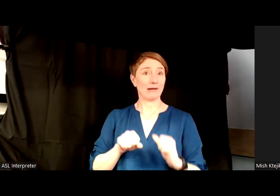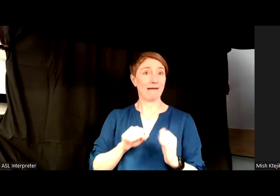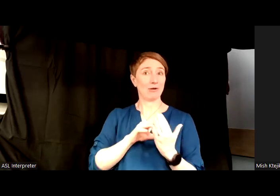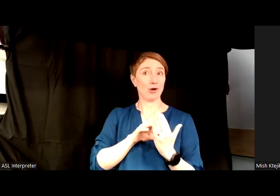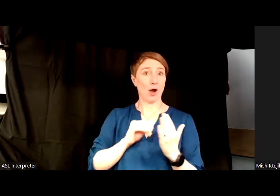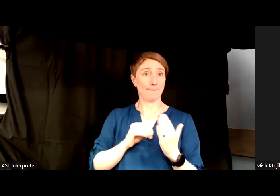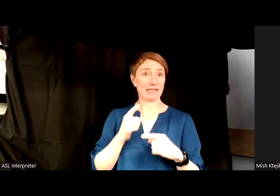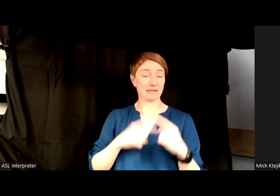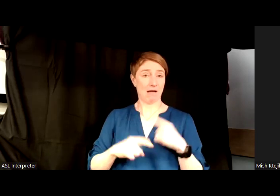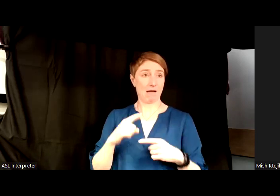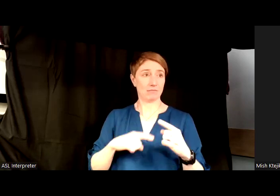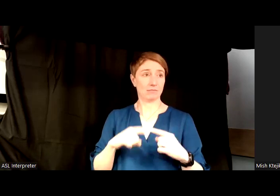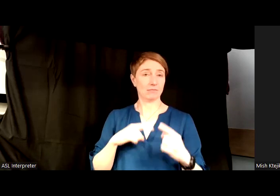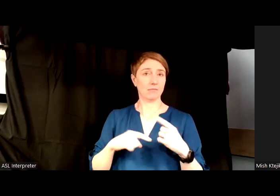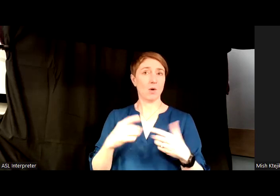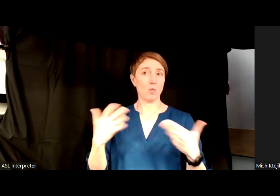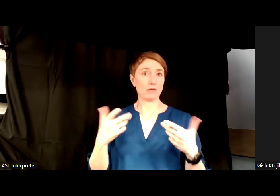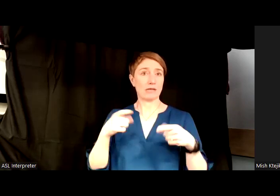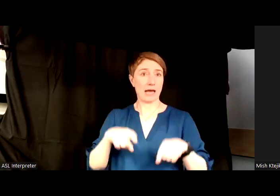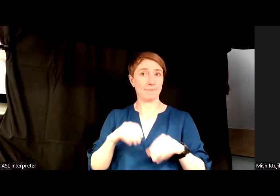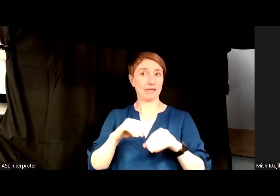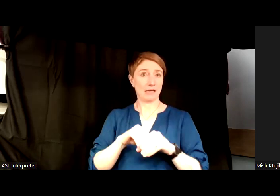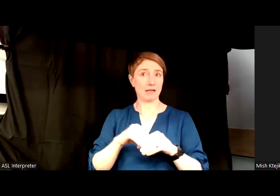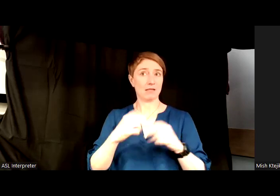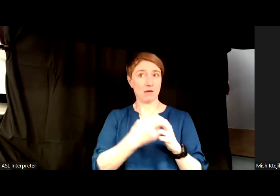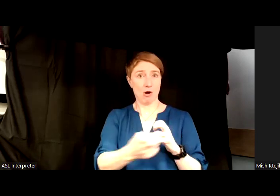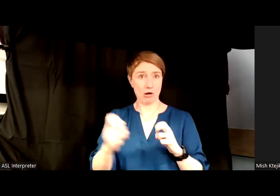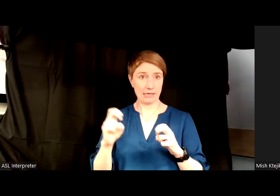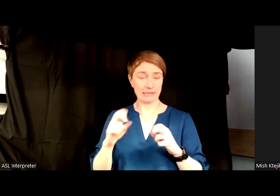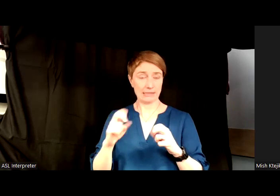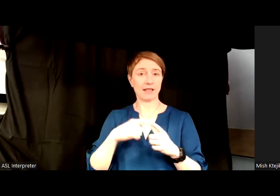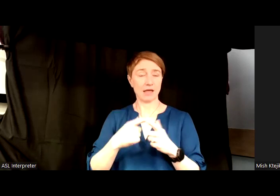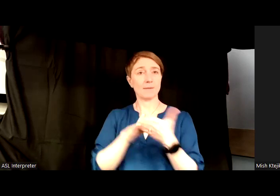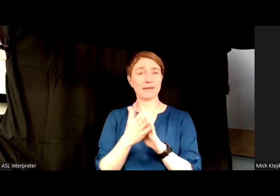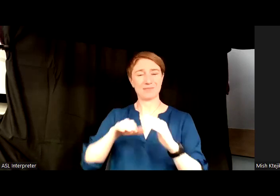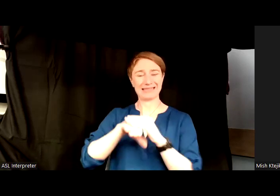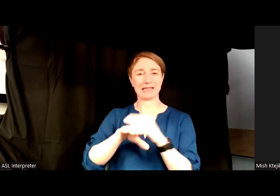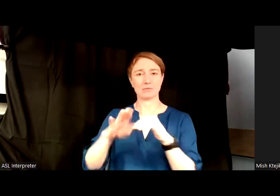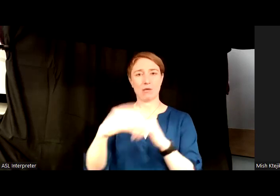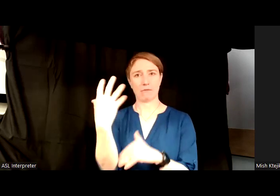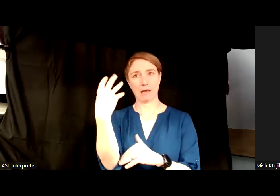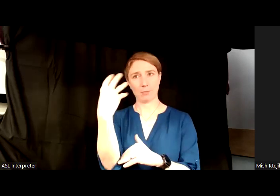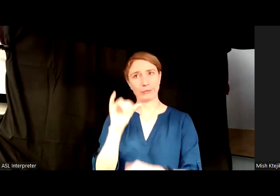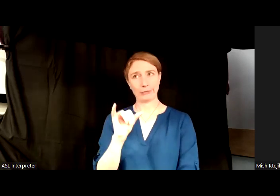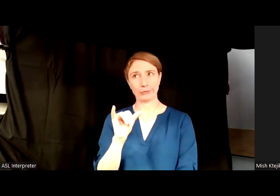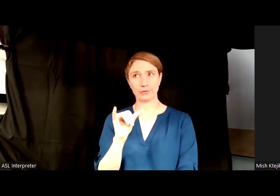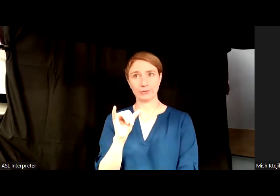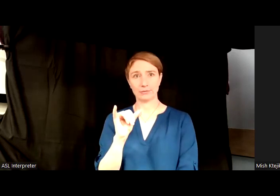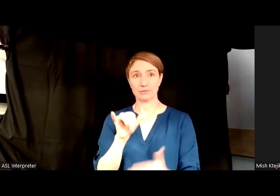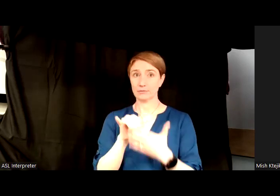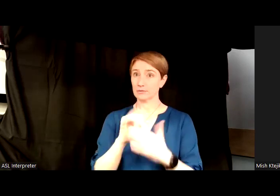what is being signed in the audience, and then that way it's accessible through the Zoom meeting. Would that